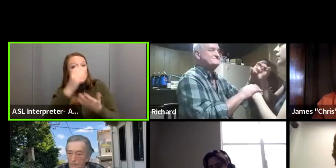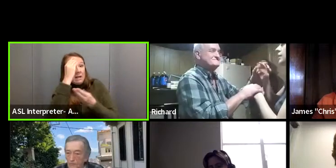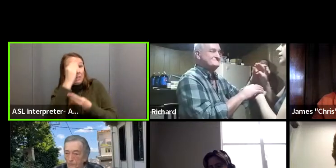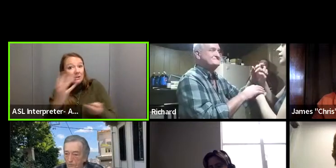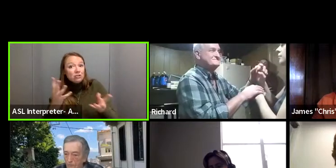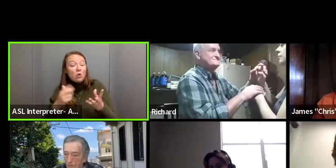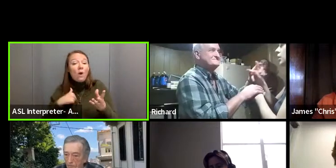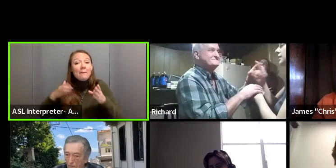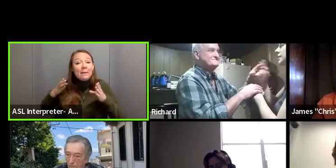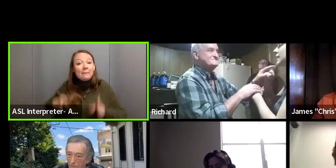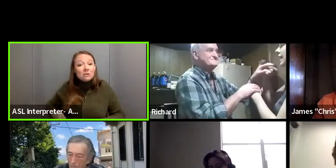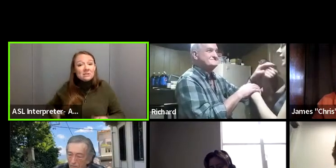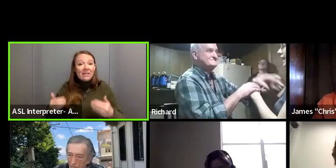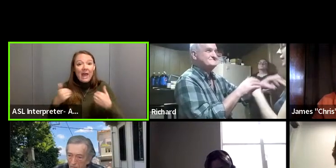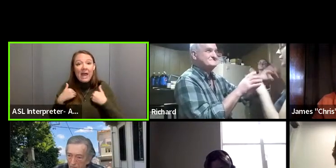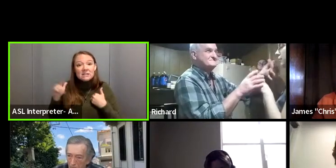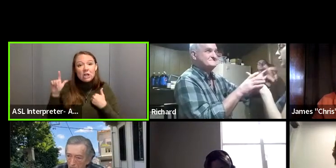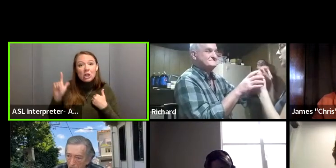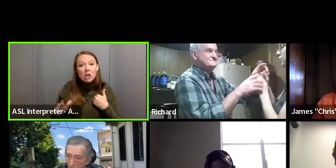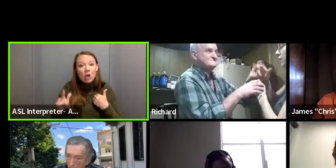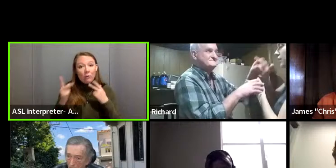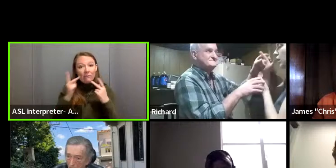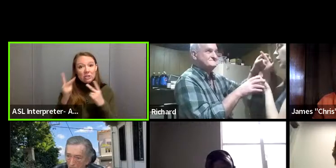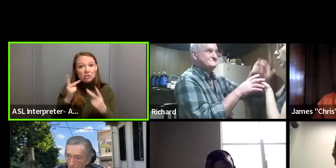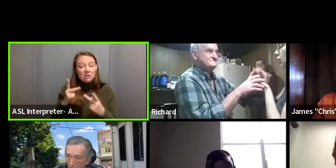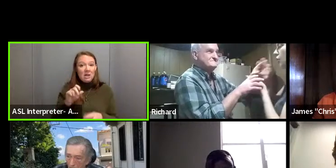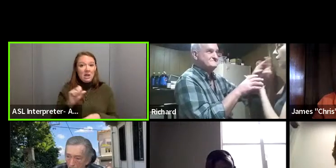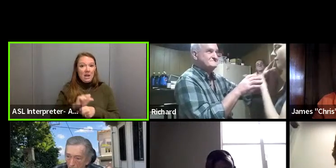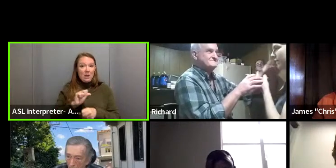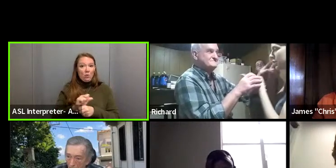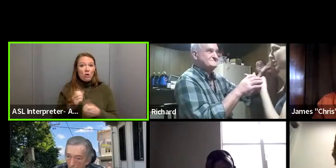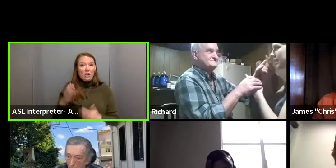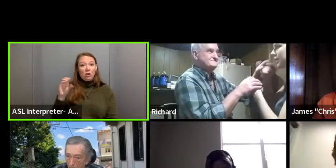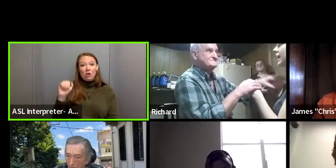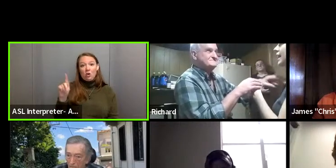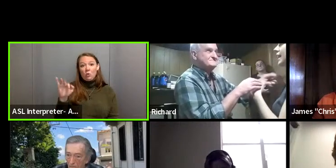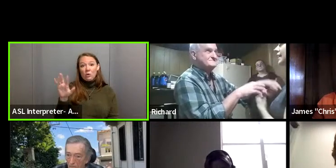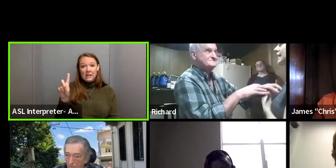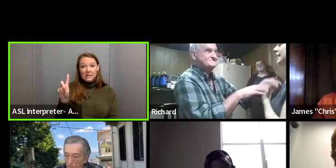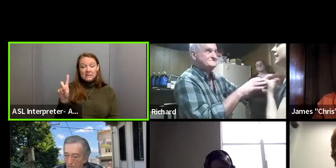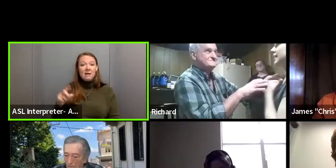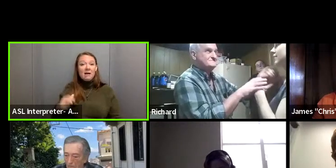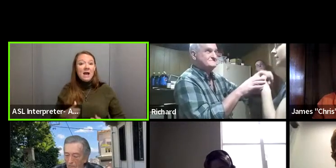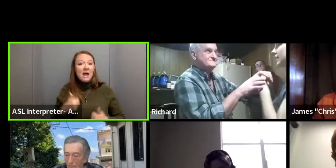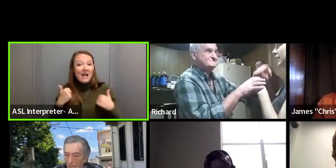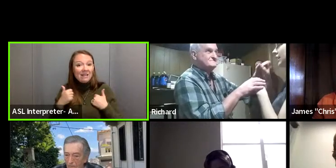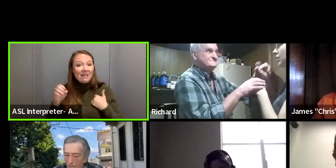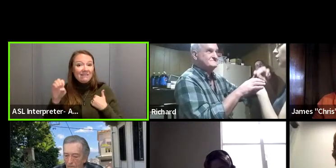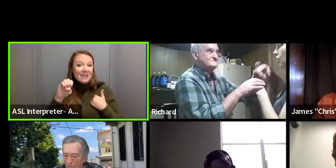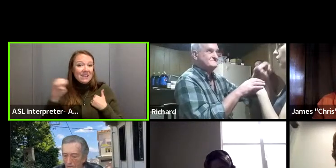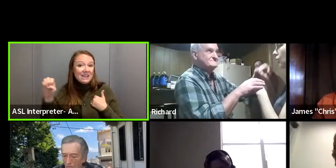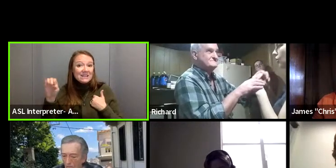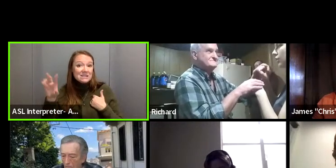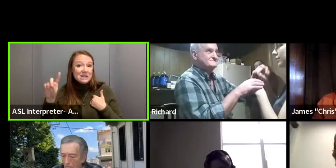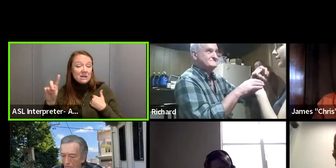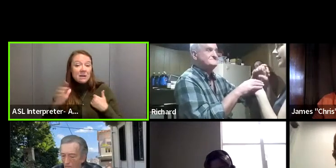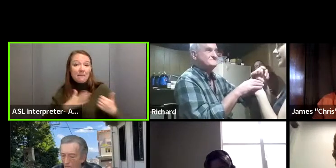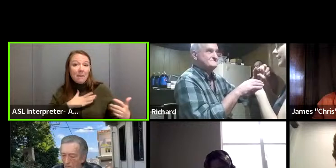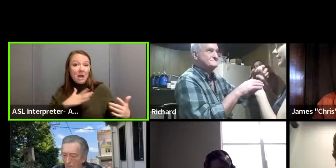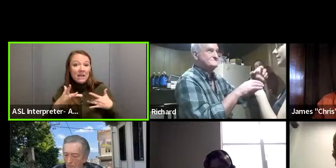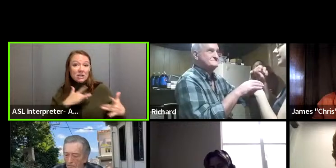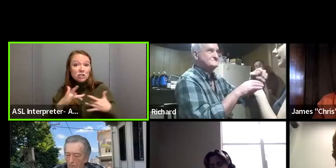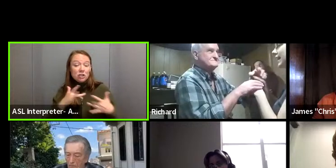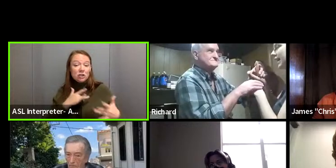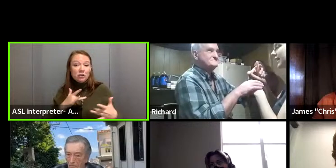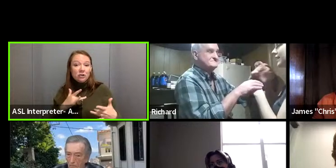vision and I work here in Oakland, live in the East End. My concern with the scooters is,